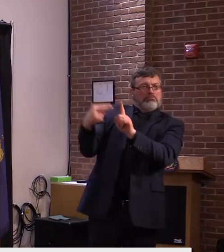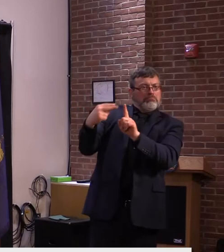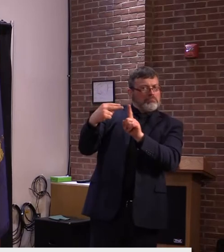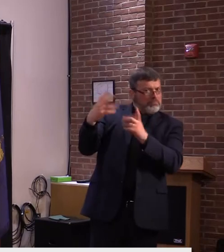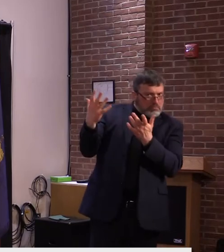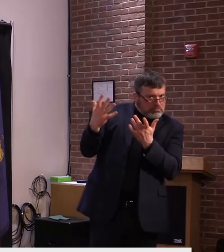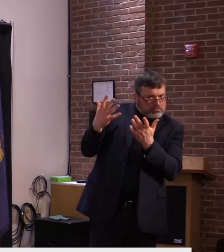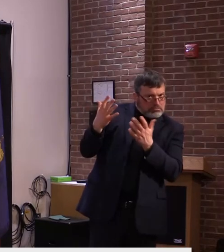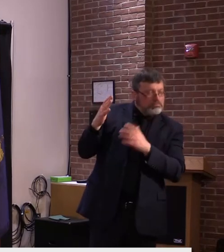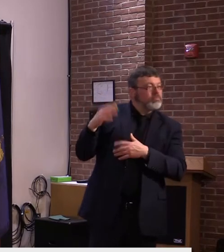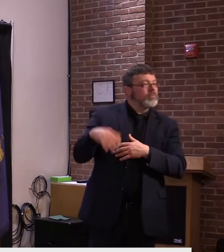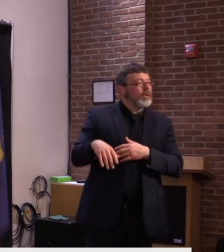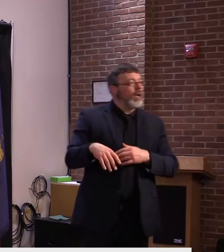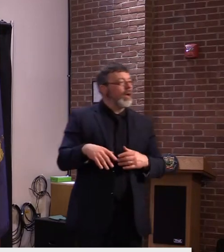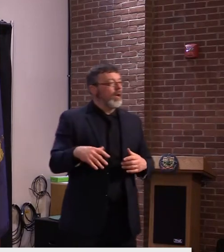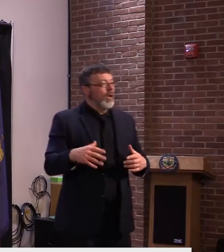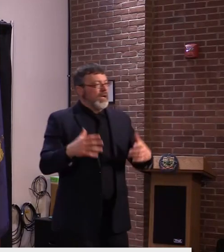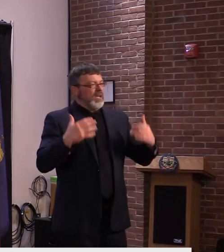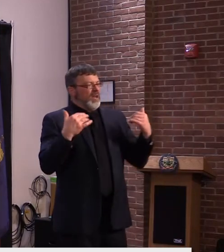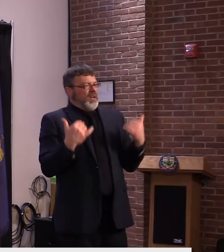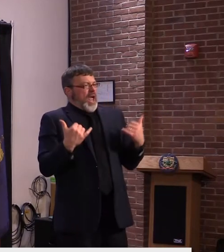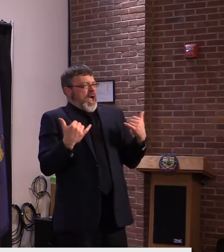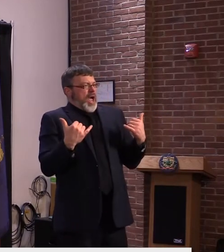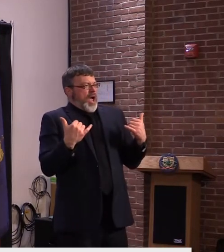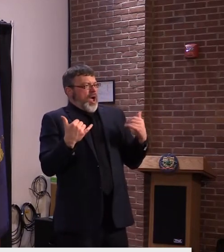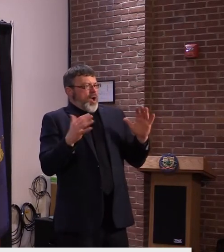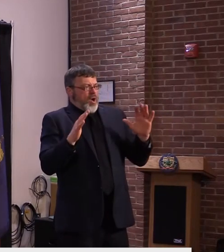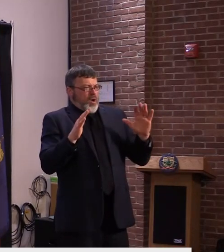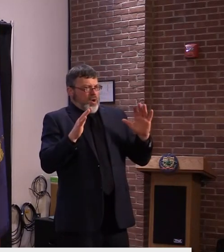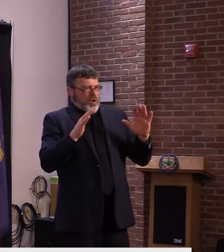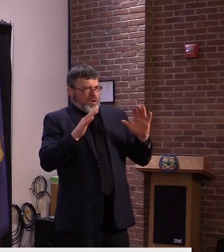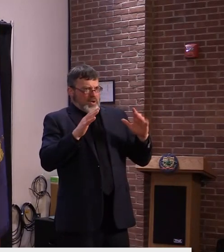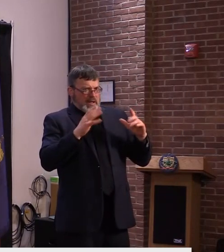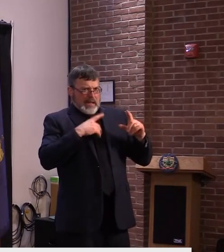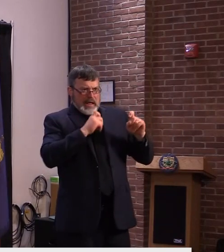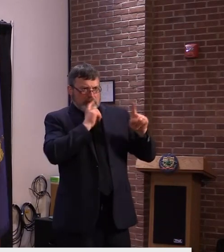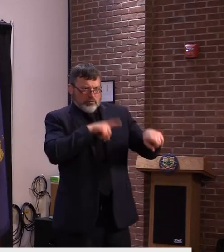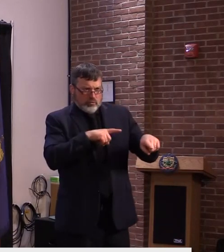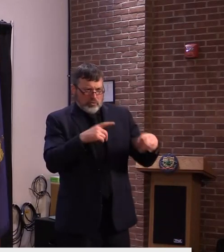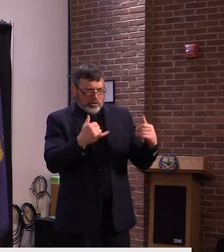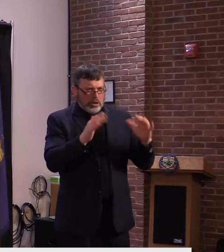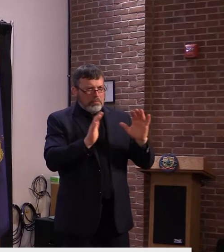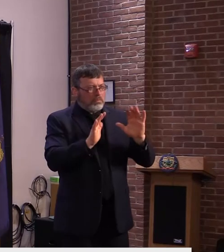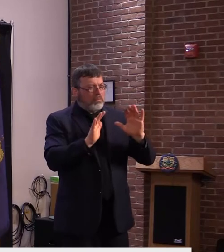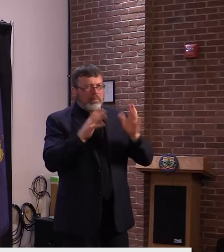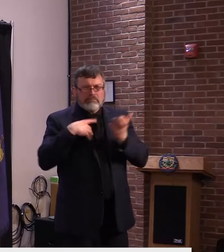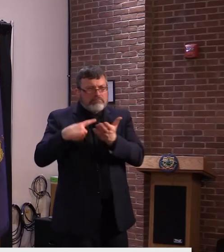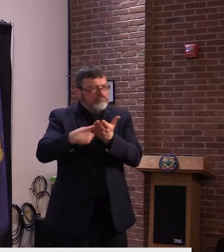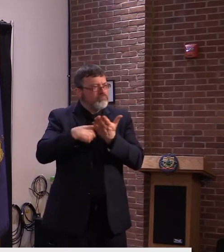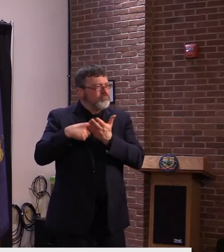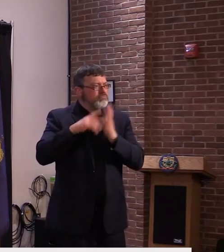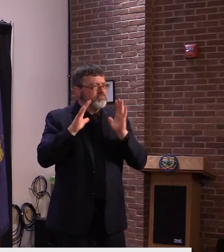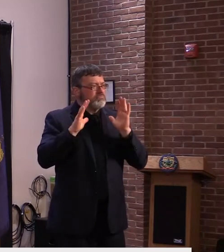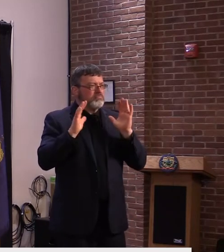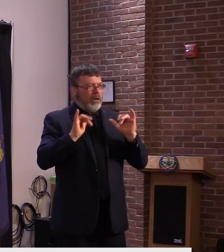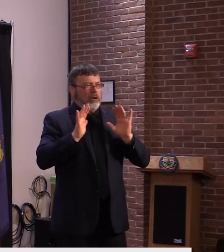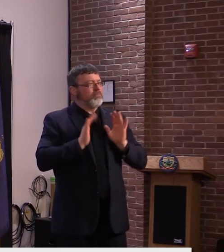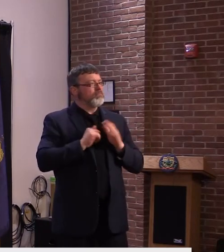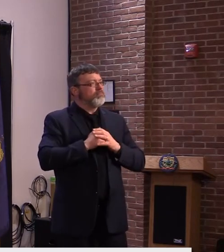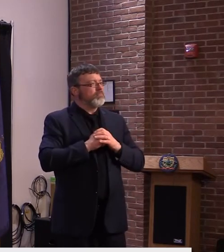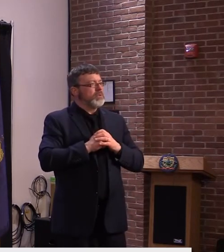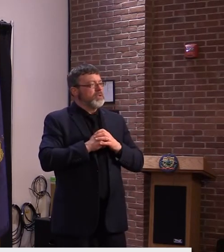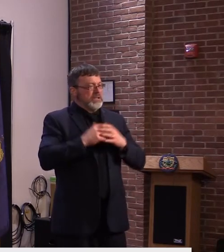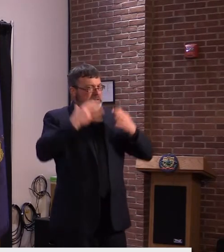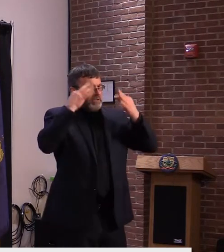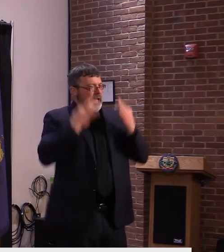Oh, at the present, I don't feel it's something that we need to think about, as I said, today. But there are a lot of things we need